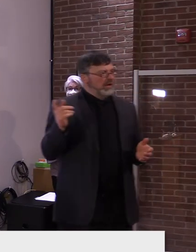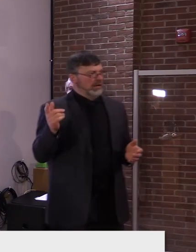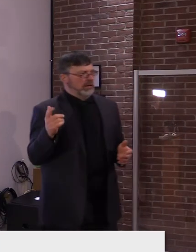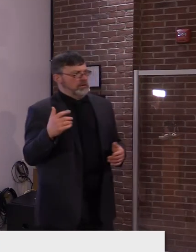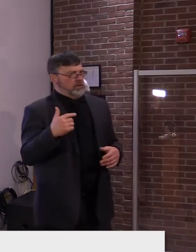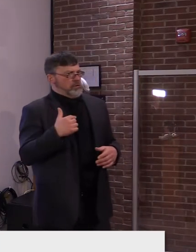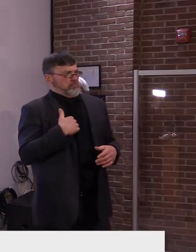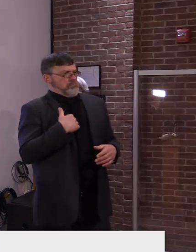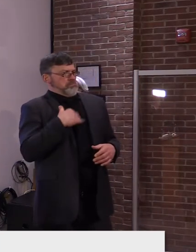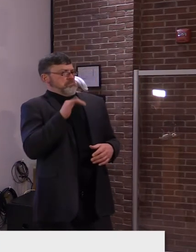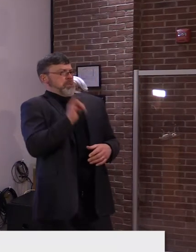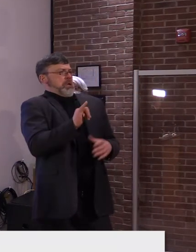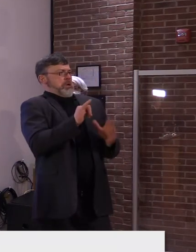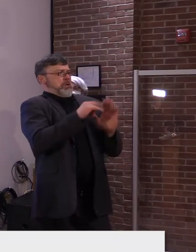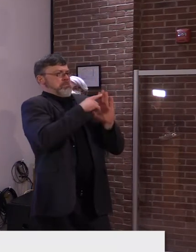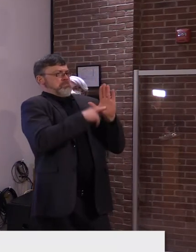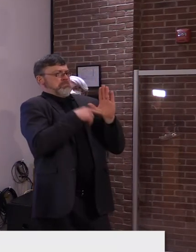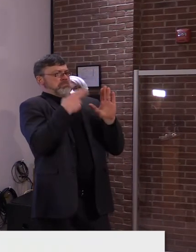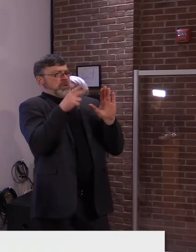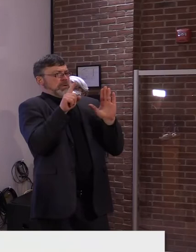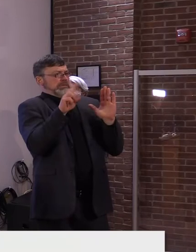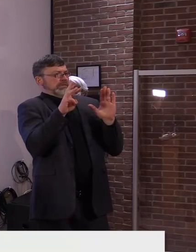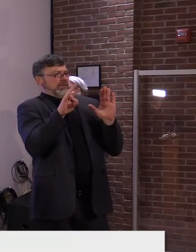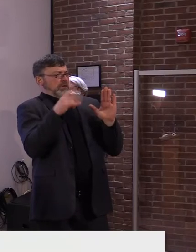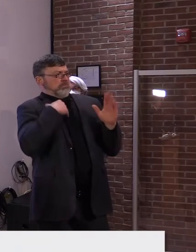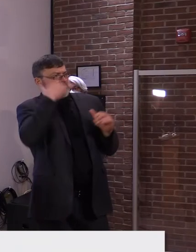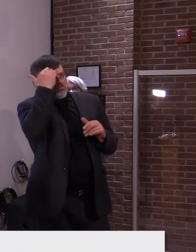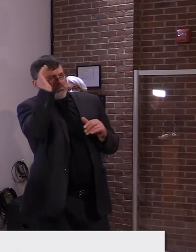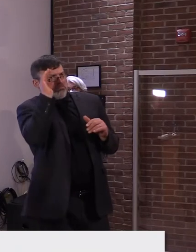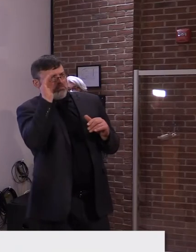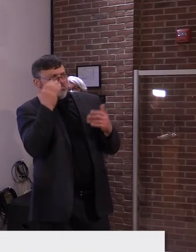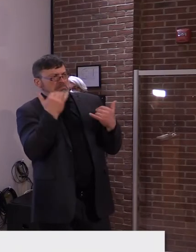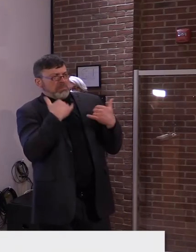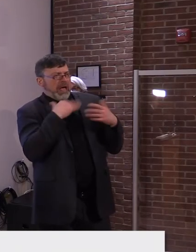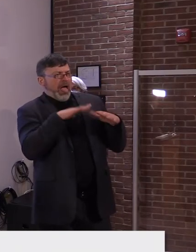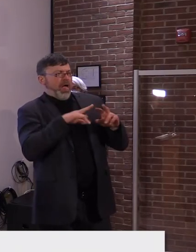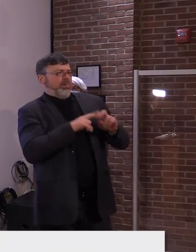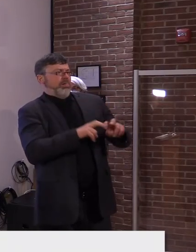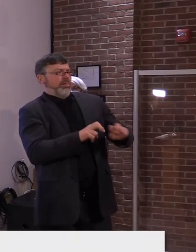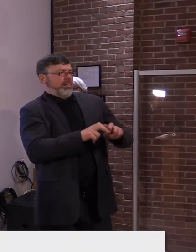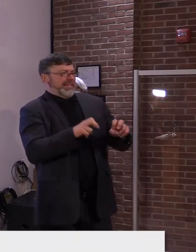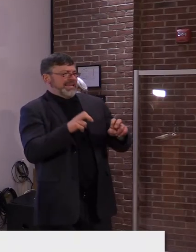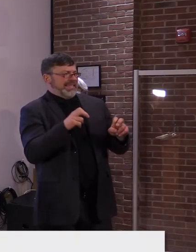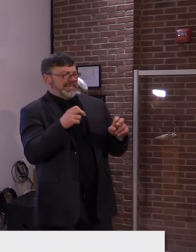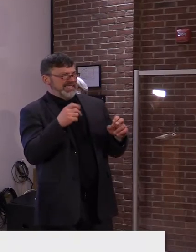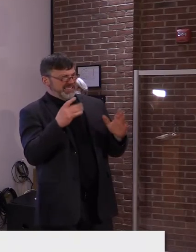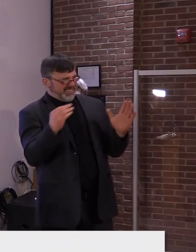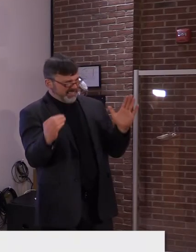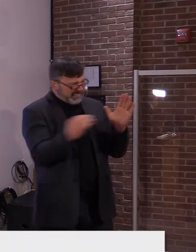that, but we'll see. I haven't seen that. Did it get through crossover?